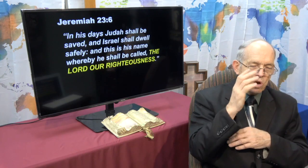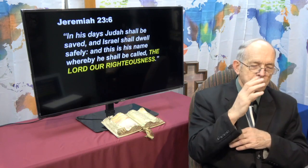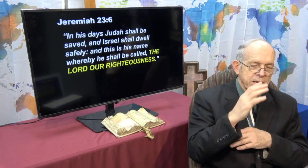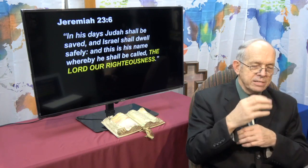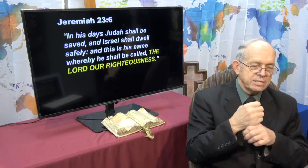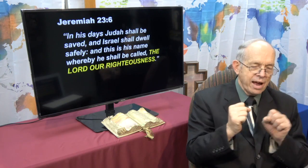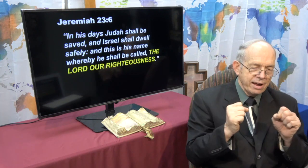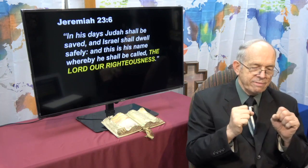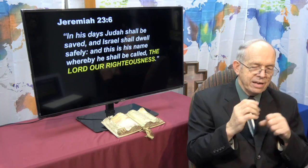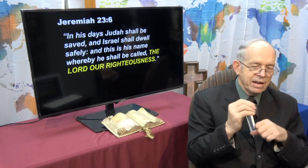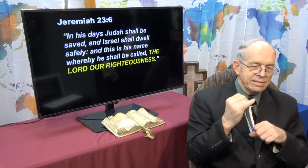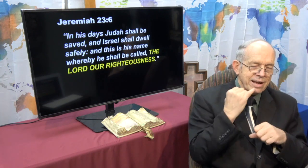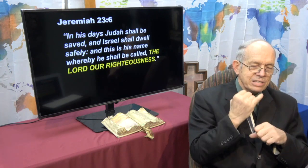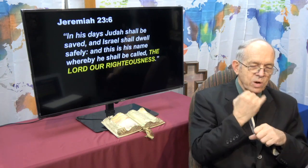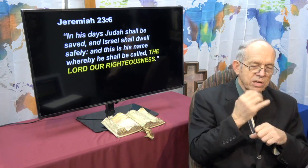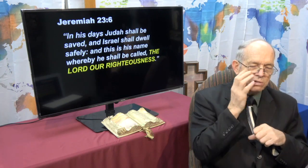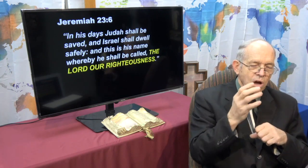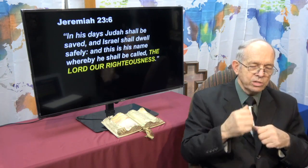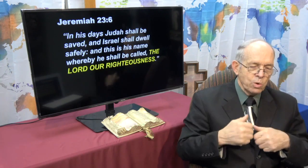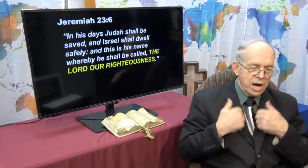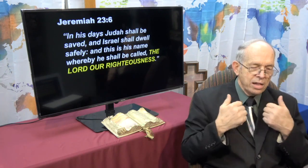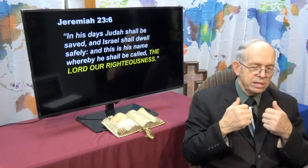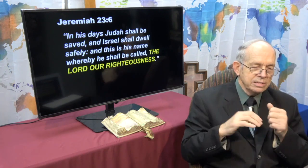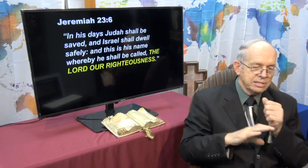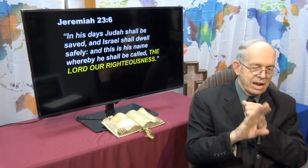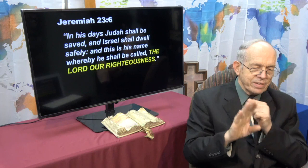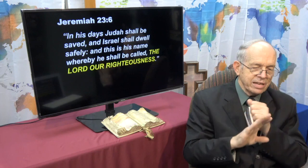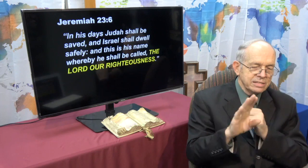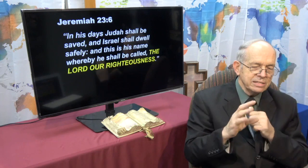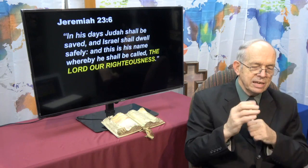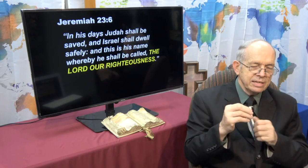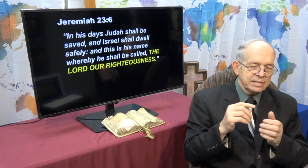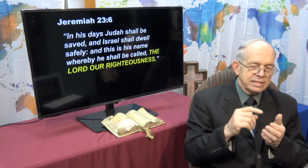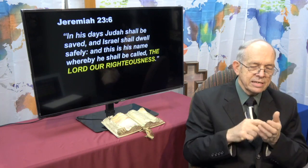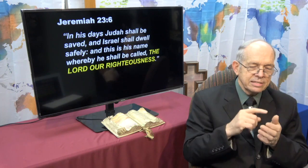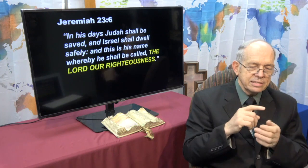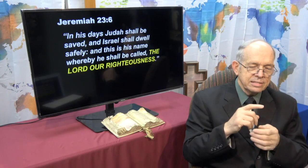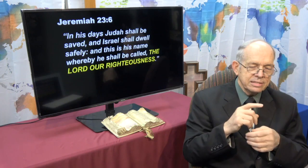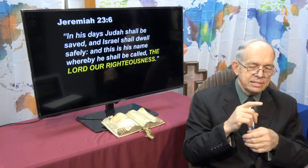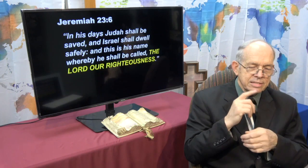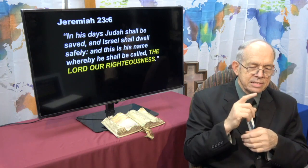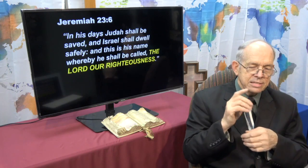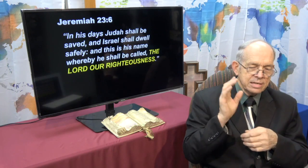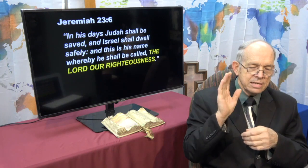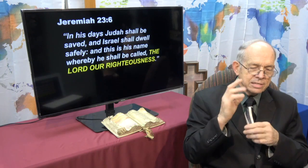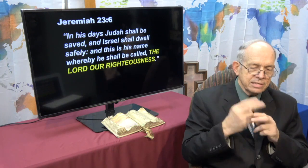be saved, and Israel shall dwell safely, and this is his